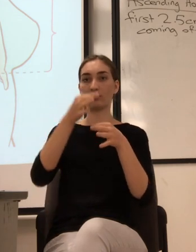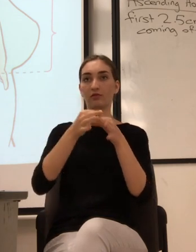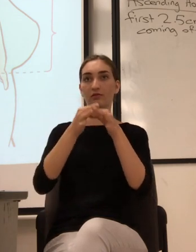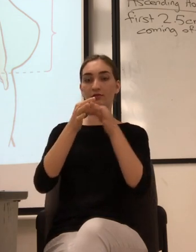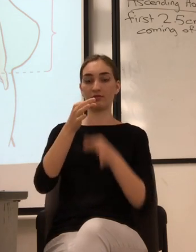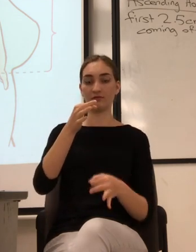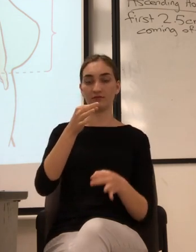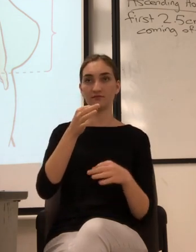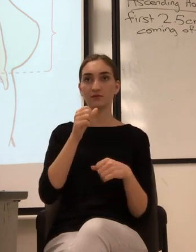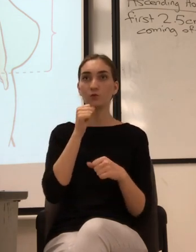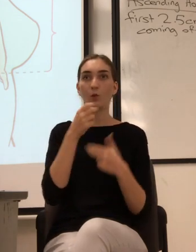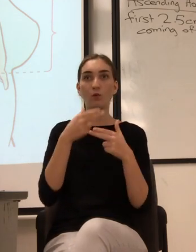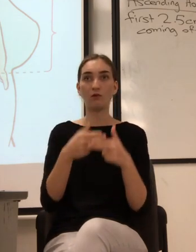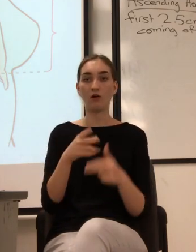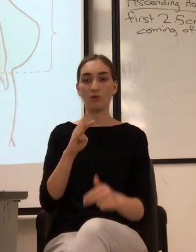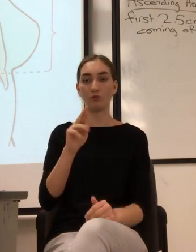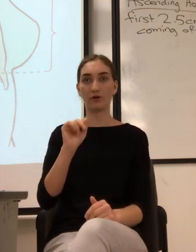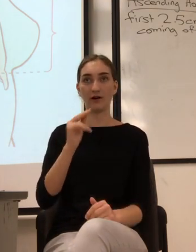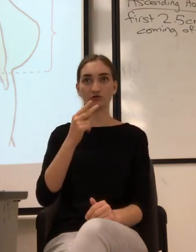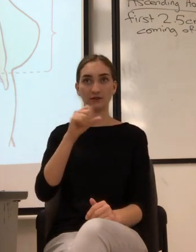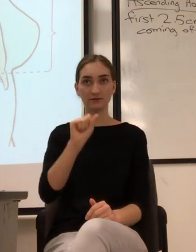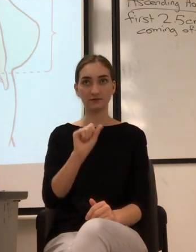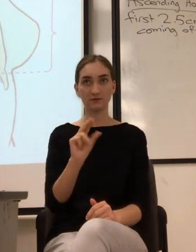Just don't call them branches.